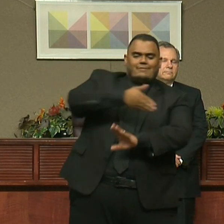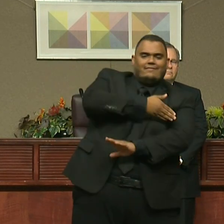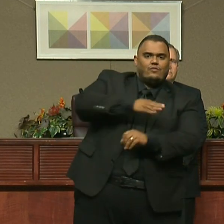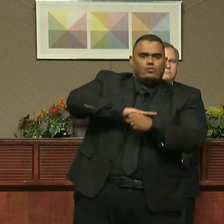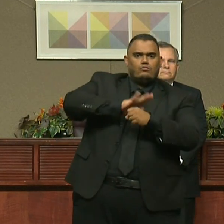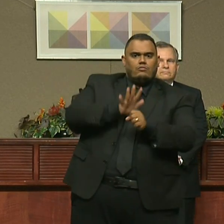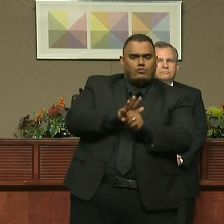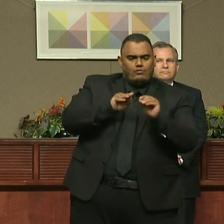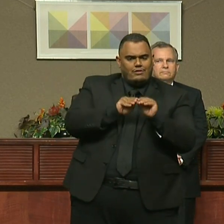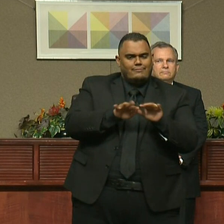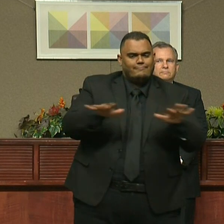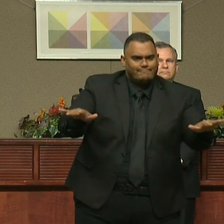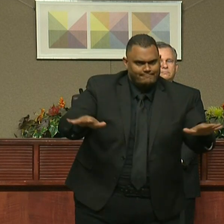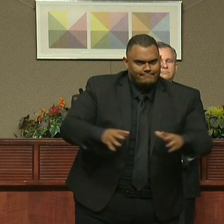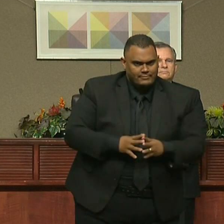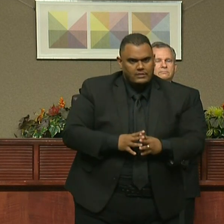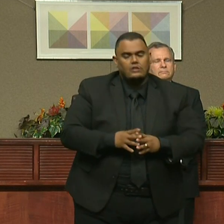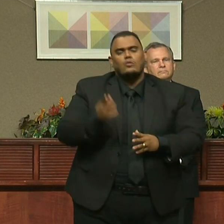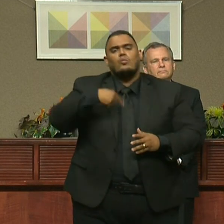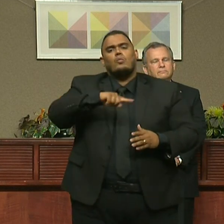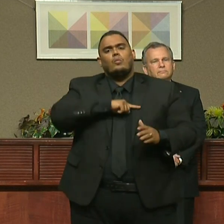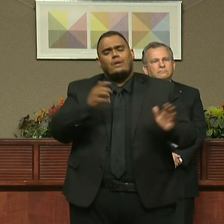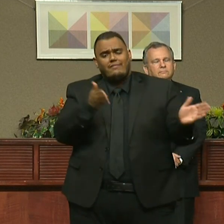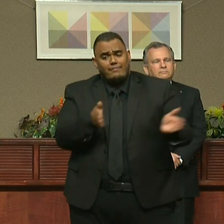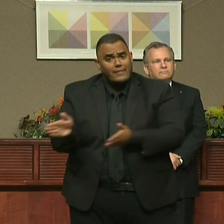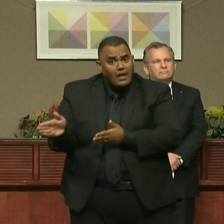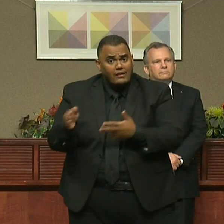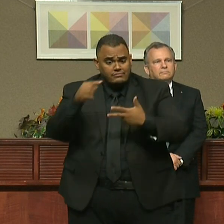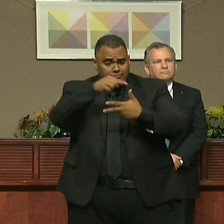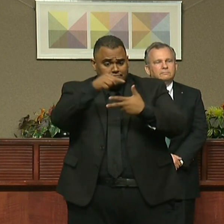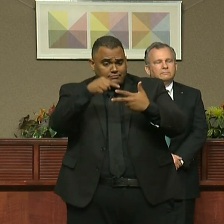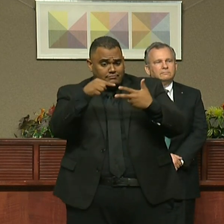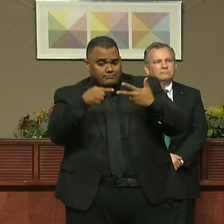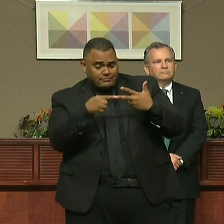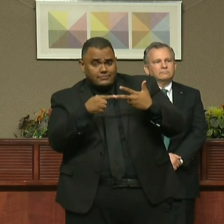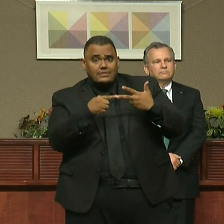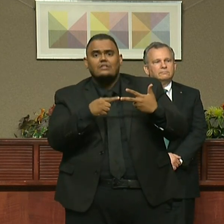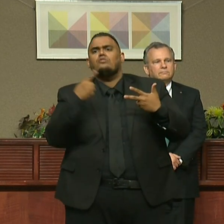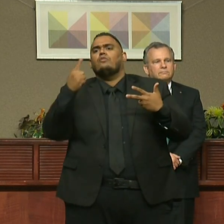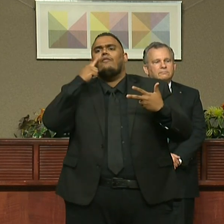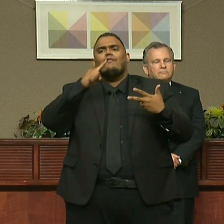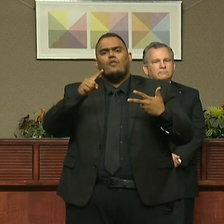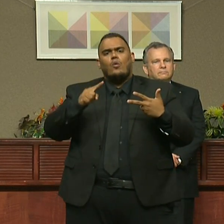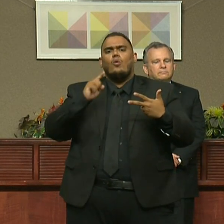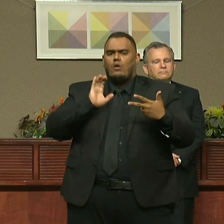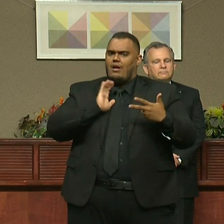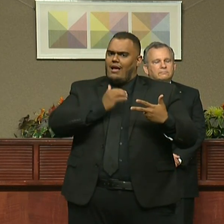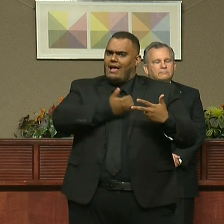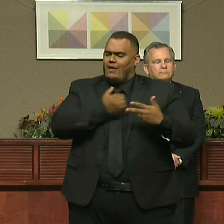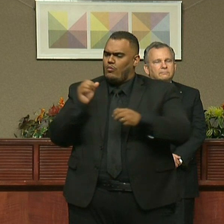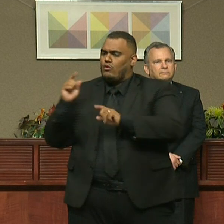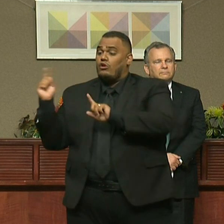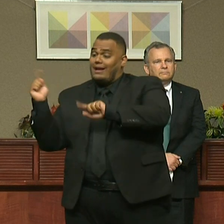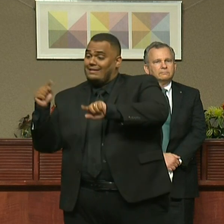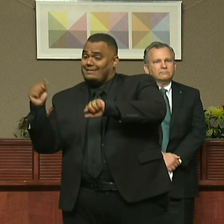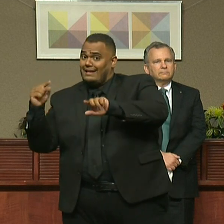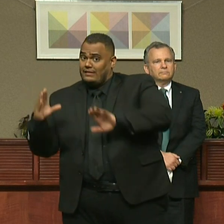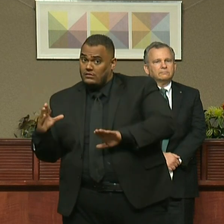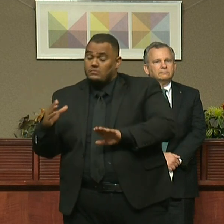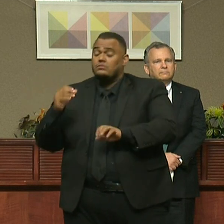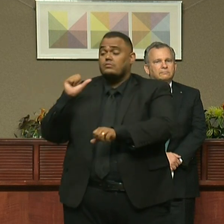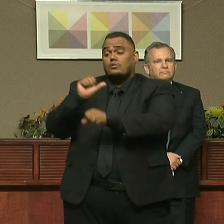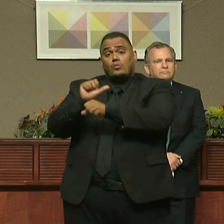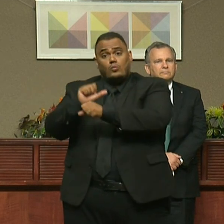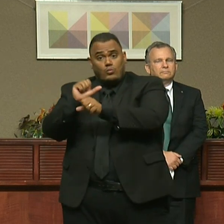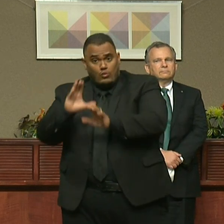strategy to safeguard the clients and attendees and employees at our convention center as we reopen it. The